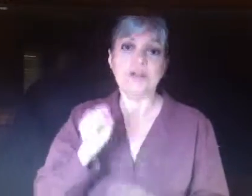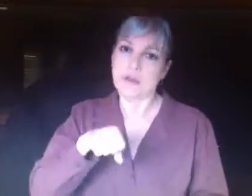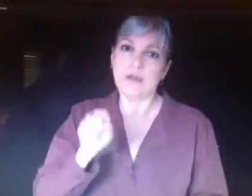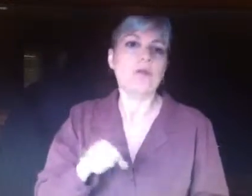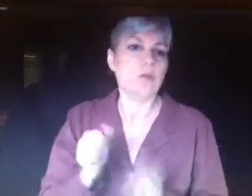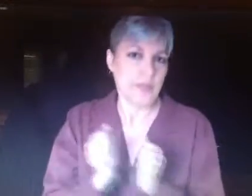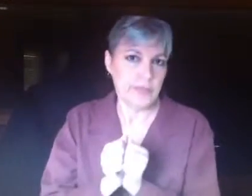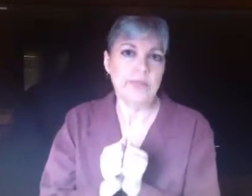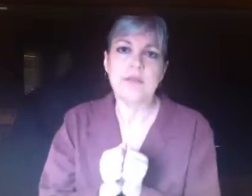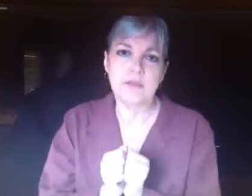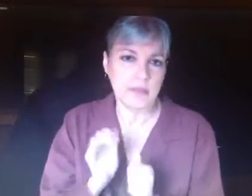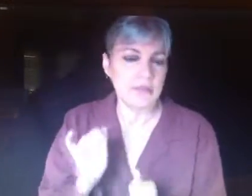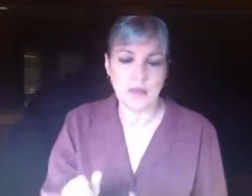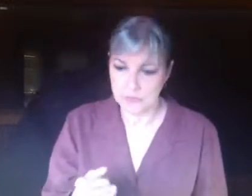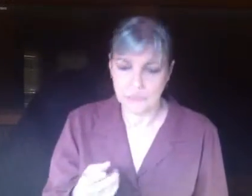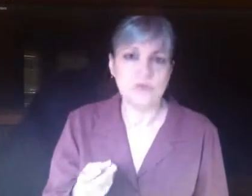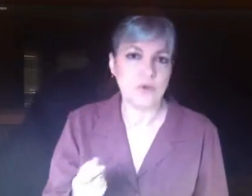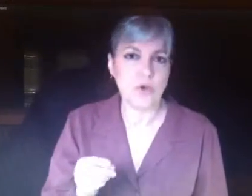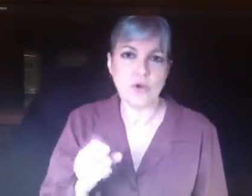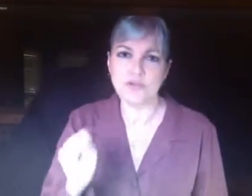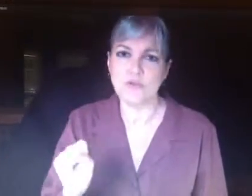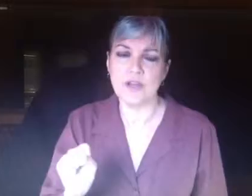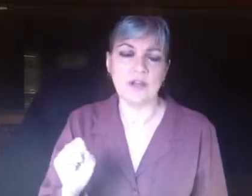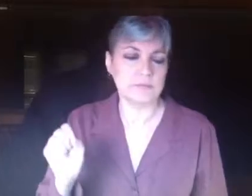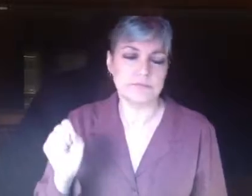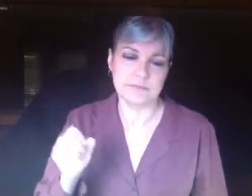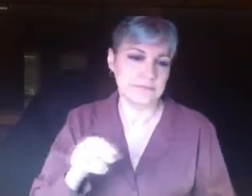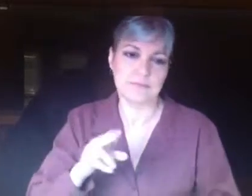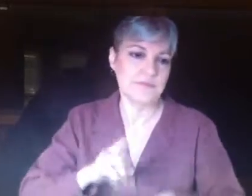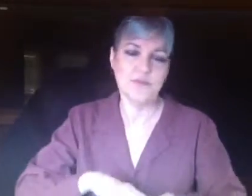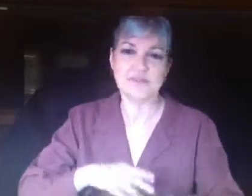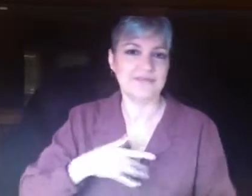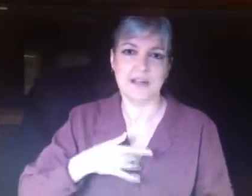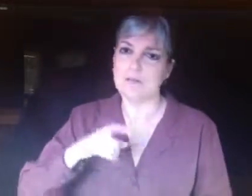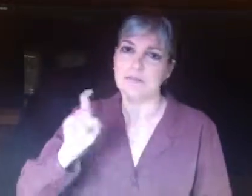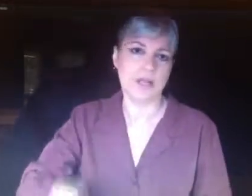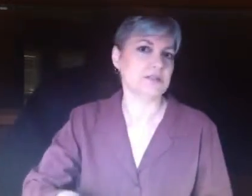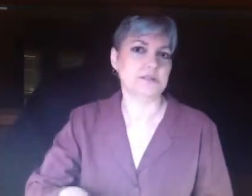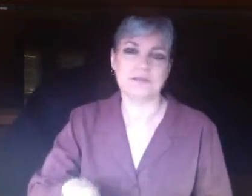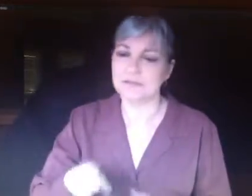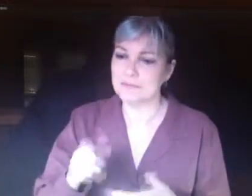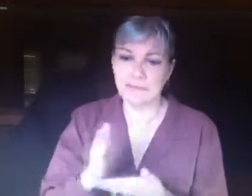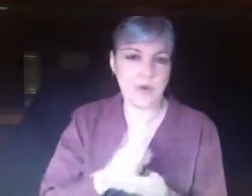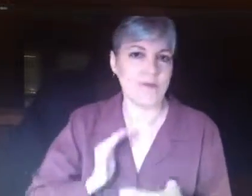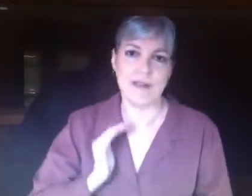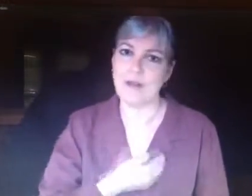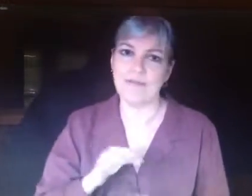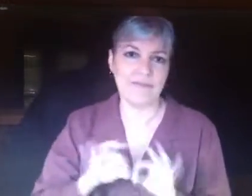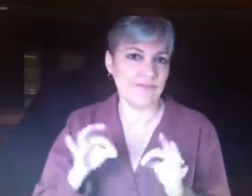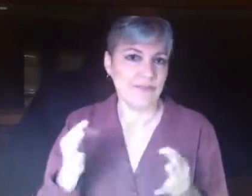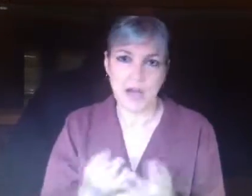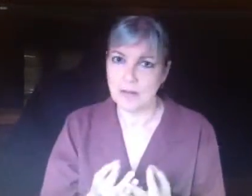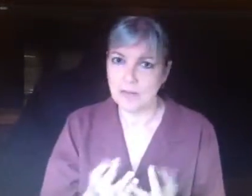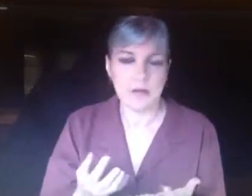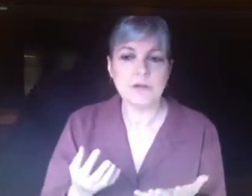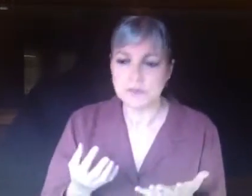individual. But I can tell you that in my experience, when I went to put Sophia down, I did go with her. I felt that that was the best decision for my